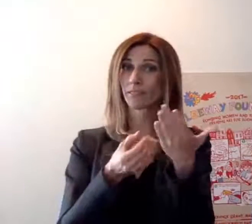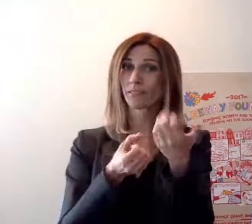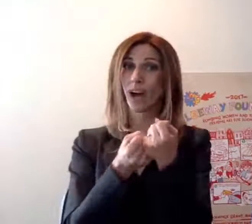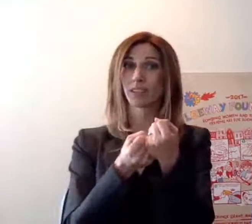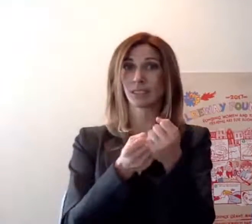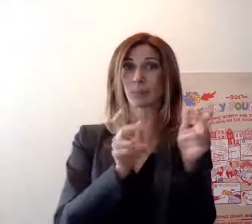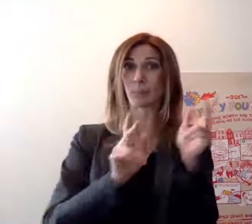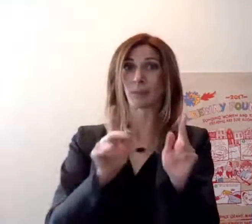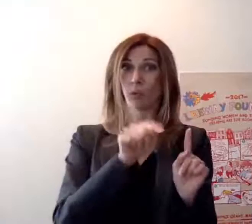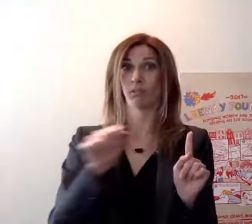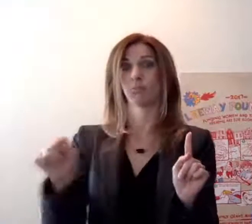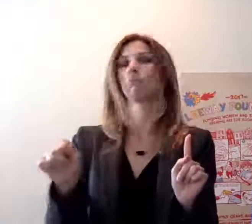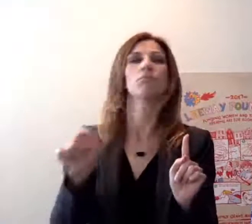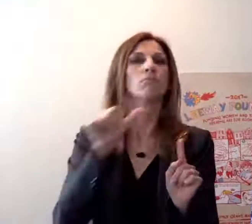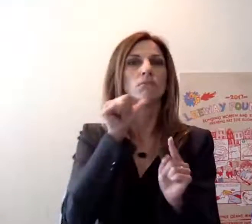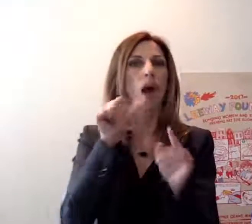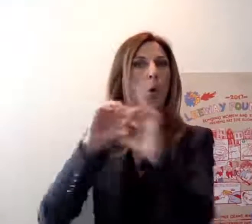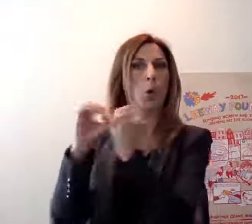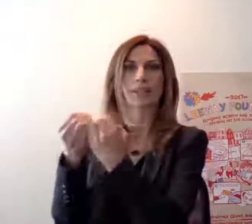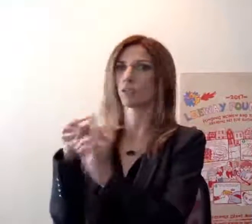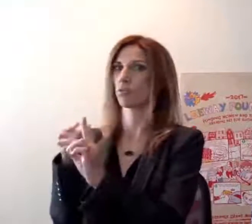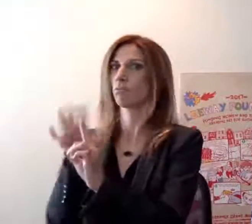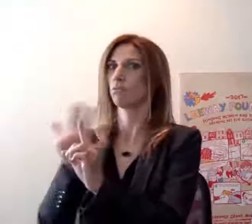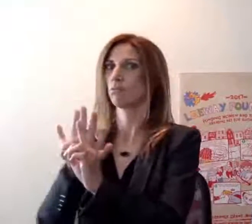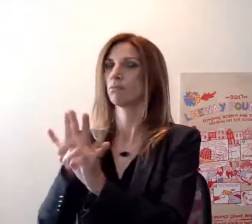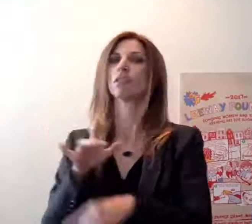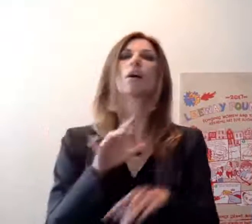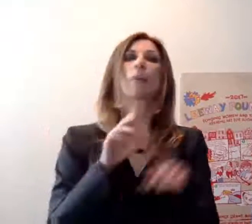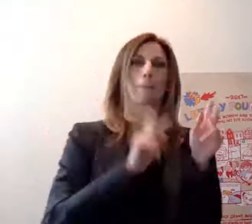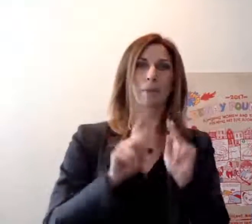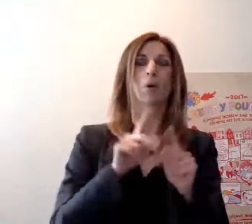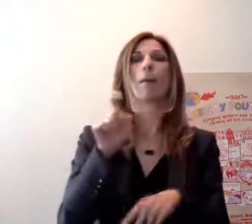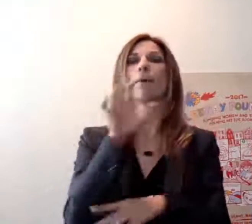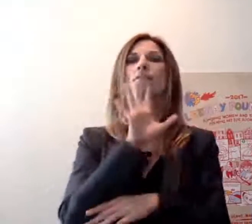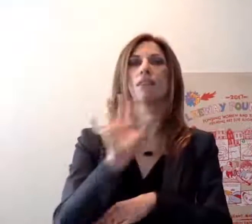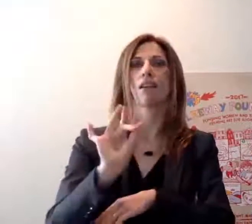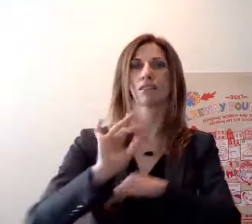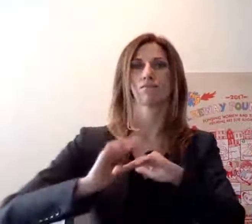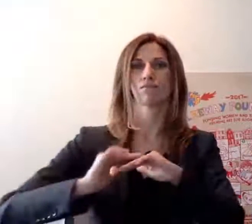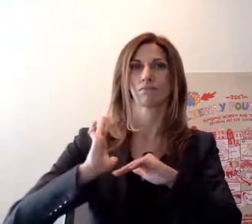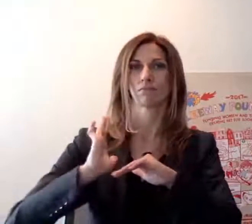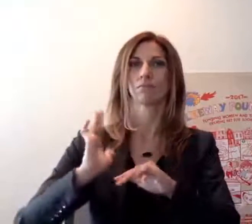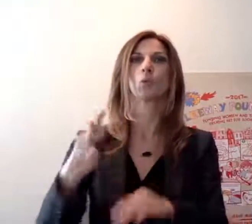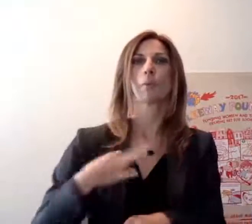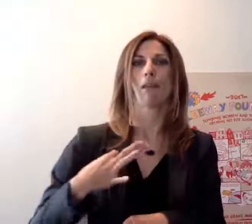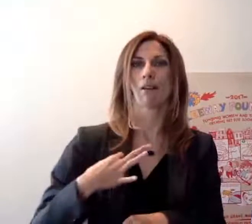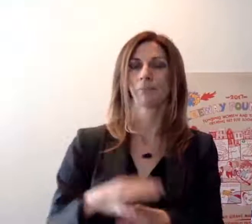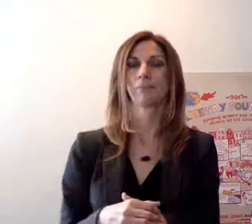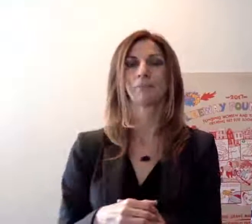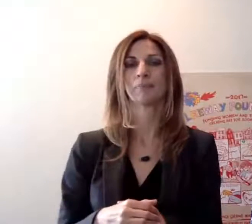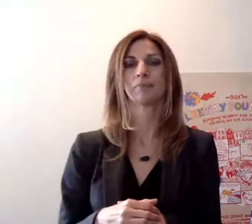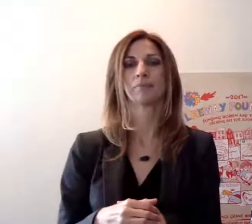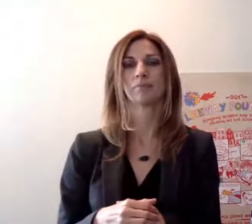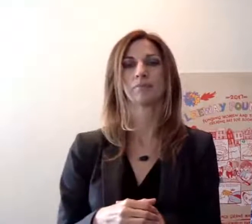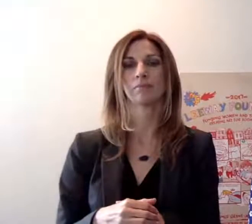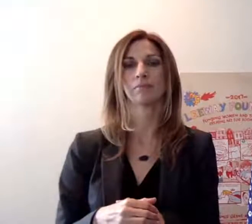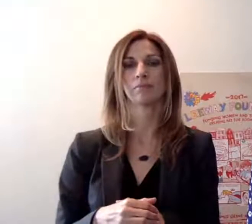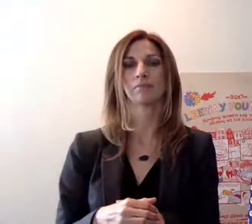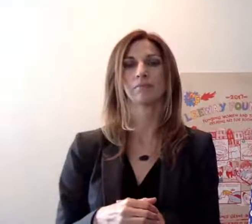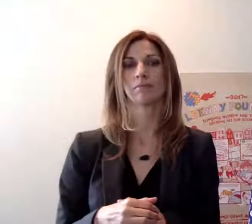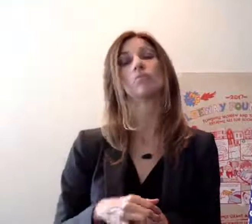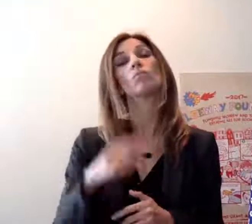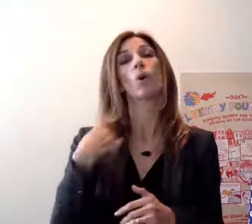fund organizations. And you must be at least 18 years old to apply. So there